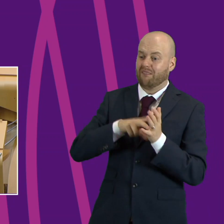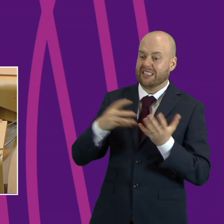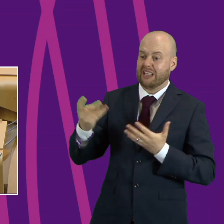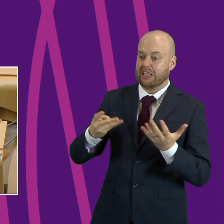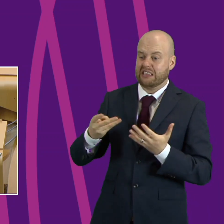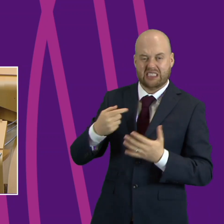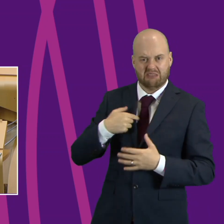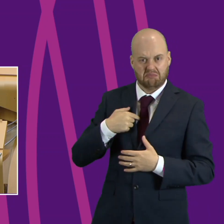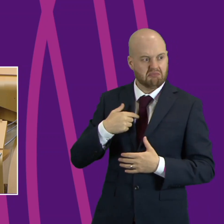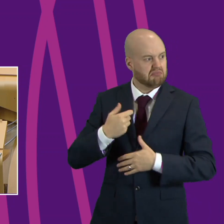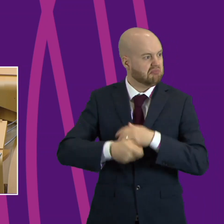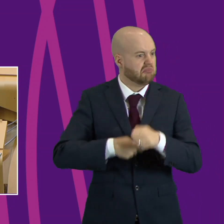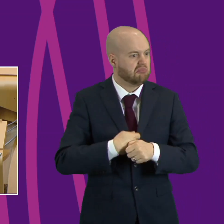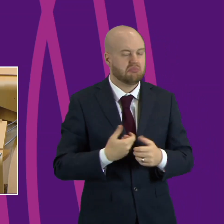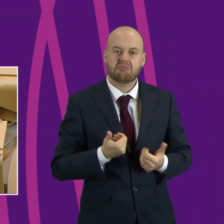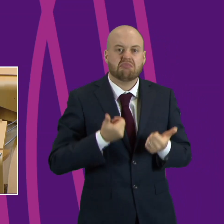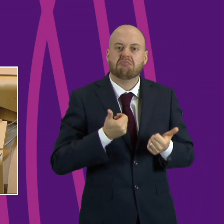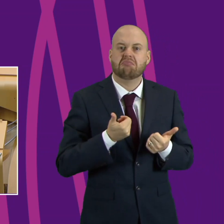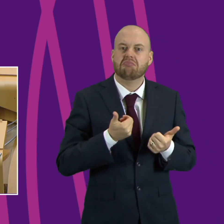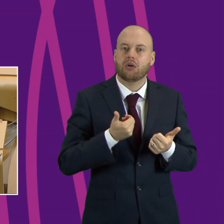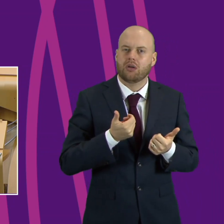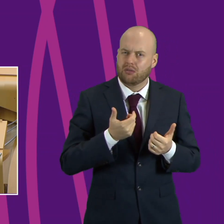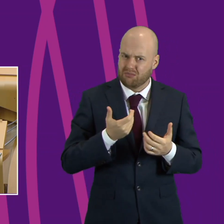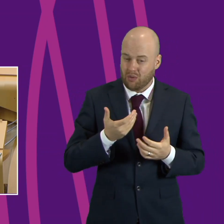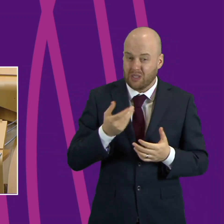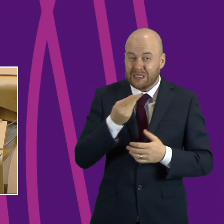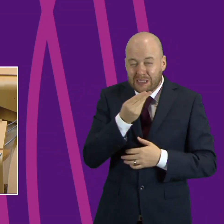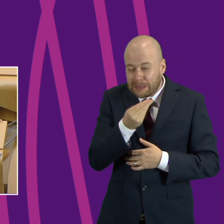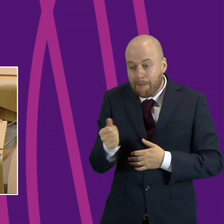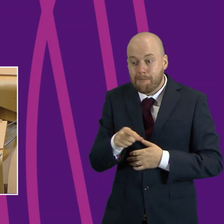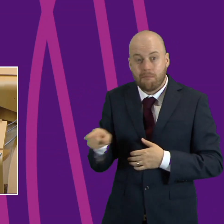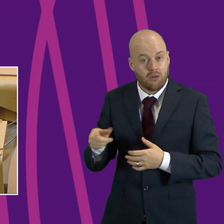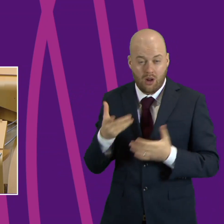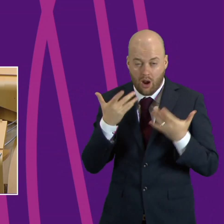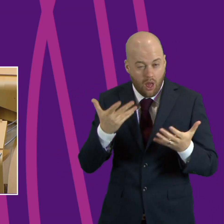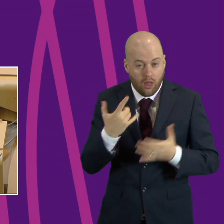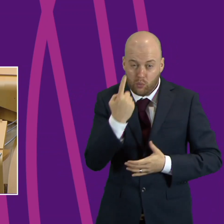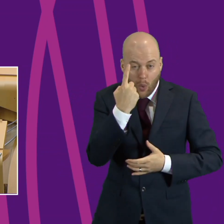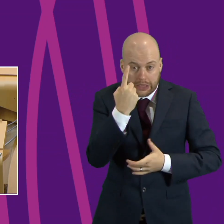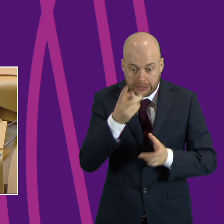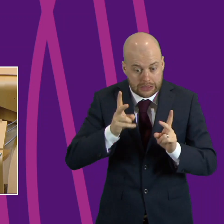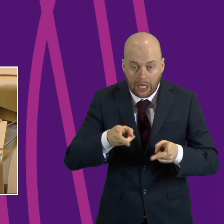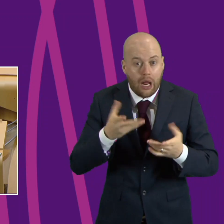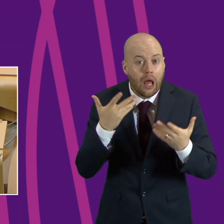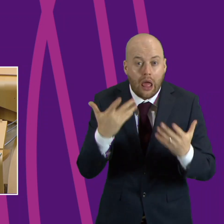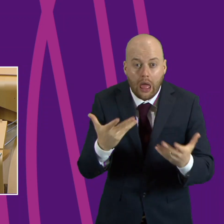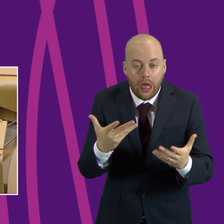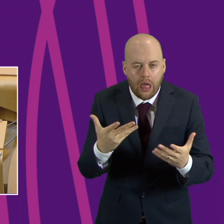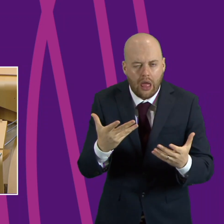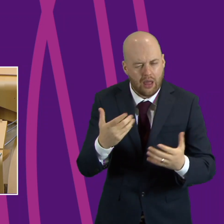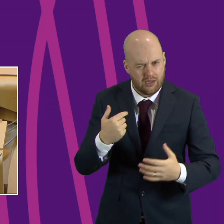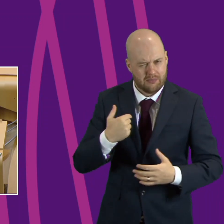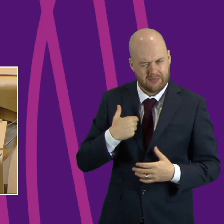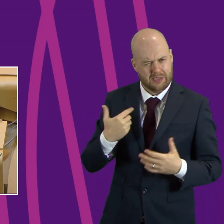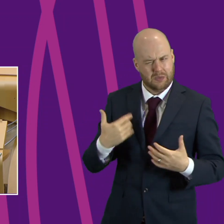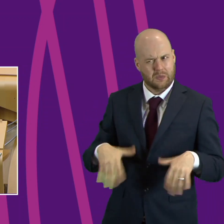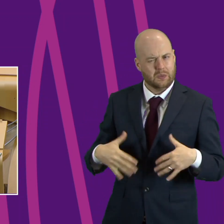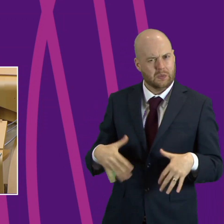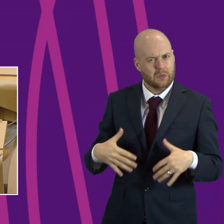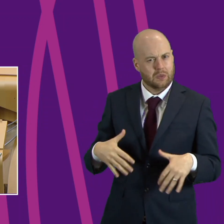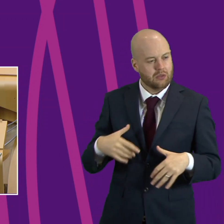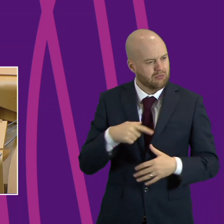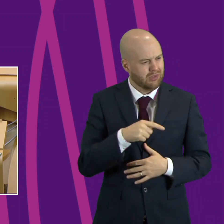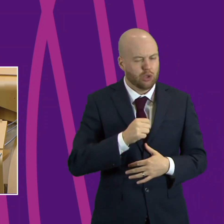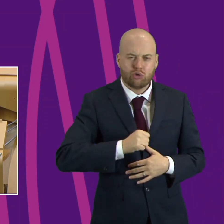sixth of neighbouring Spain's. What therefore is being learned from other nations out with the UK that might help Scotland through this crisis,